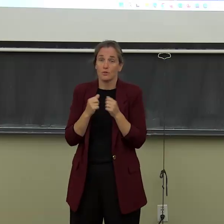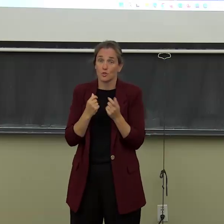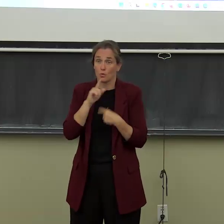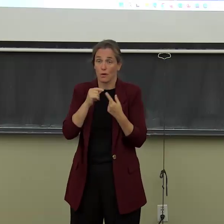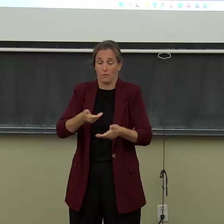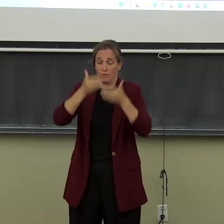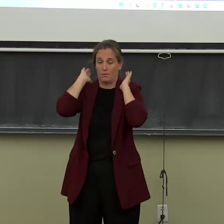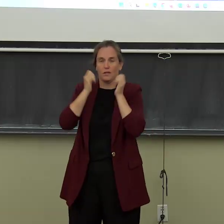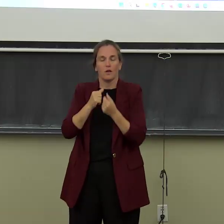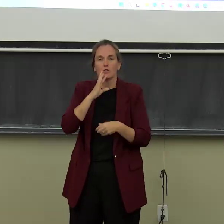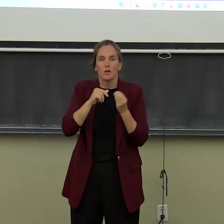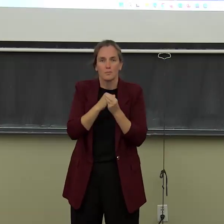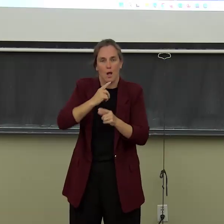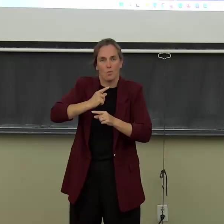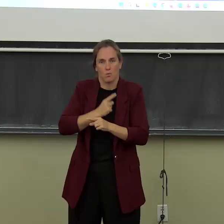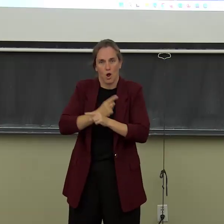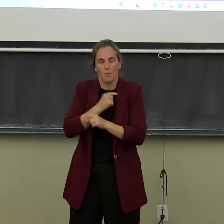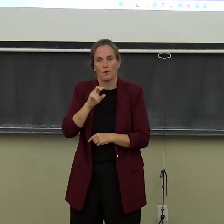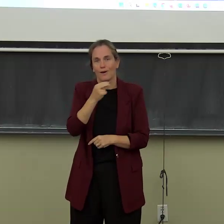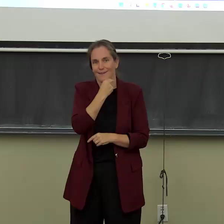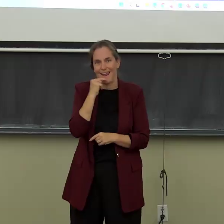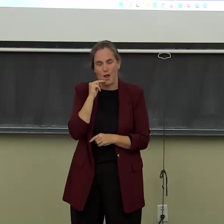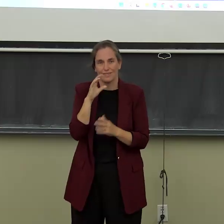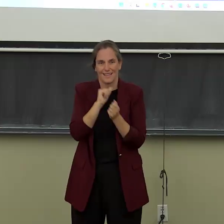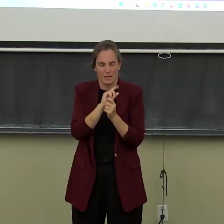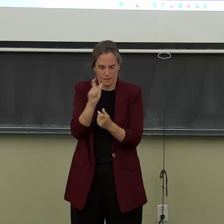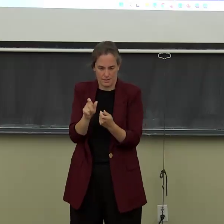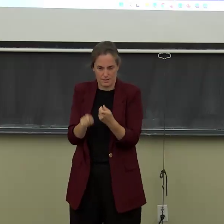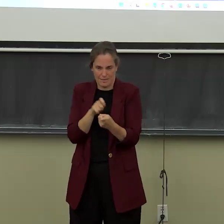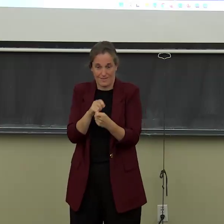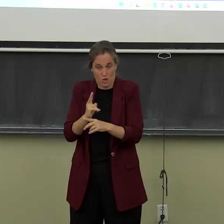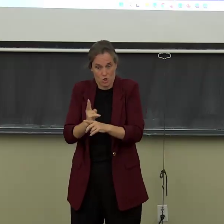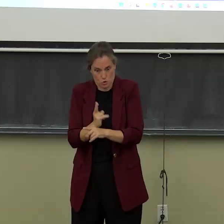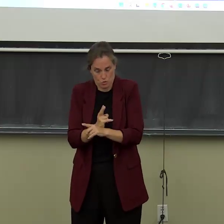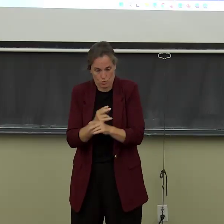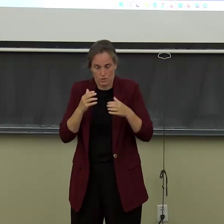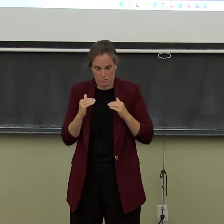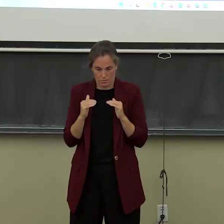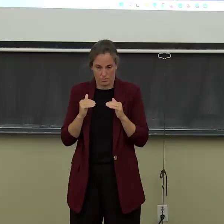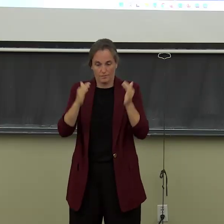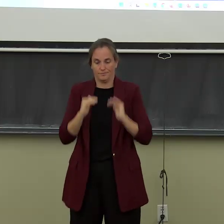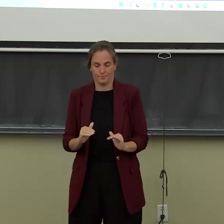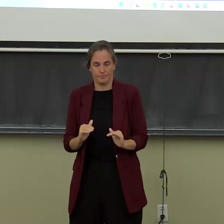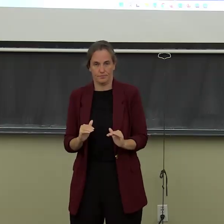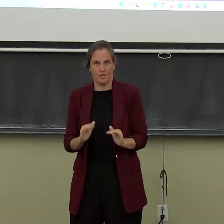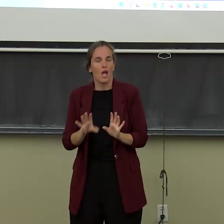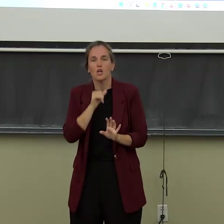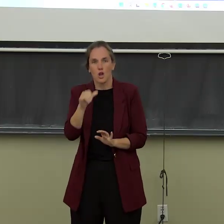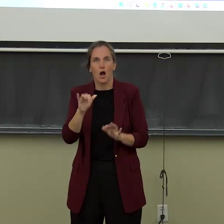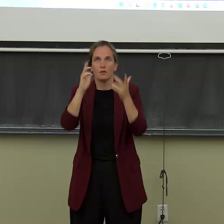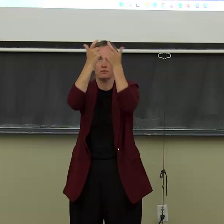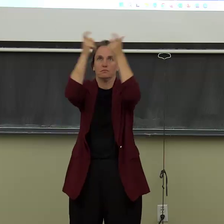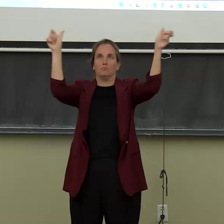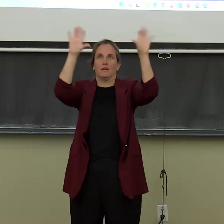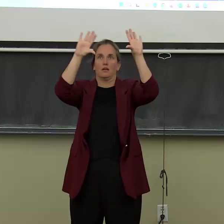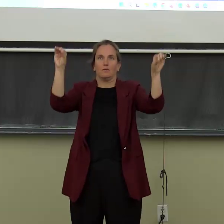proper nouns in a specific use, and then work from there rather than from the top and from the big corporations, because I just think there's a